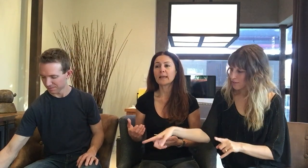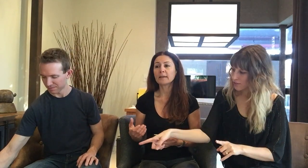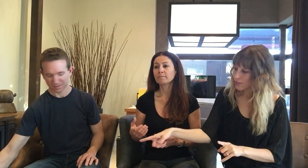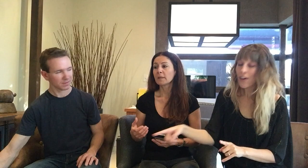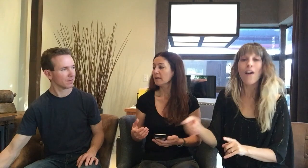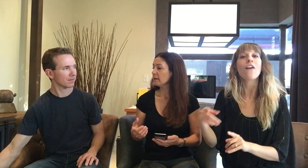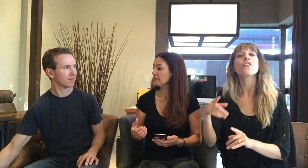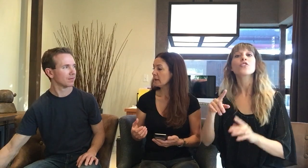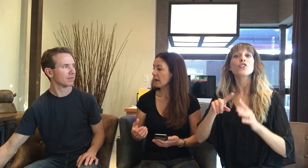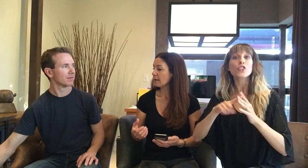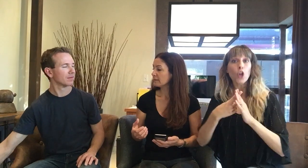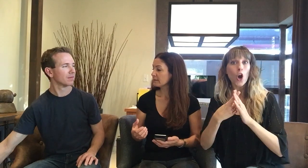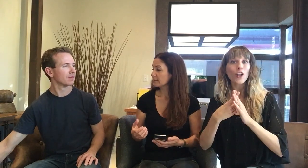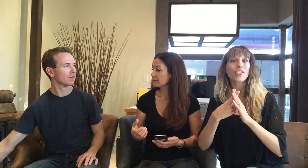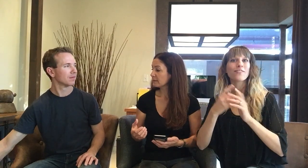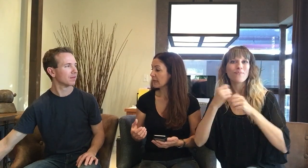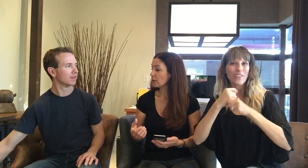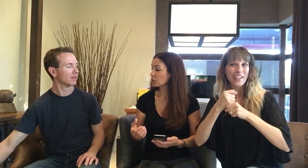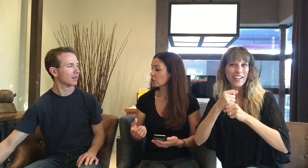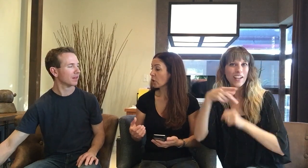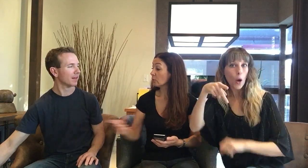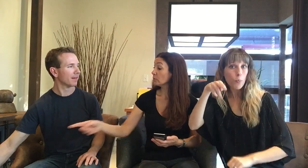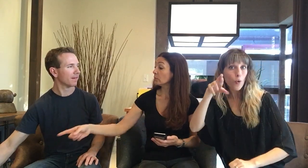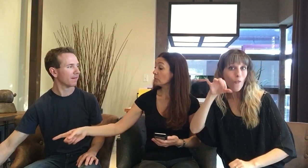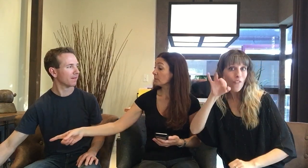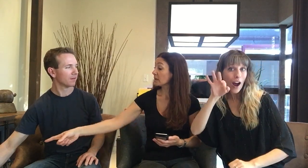say they don't show. Oops,